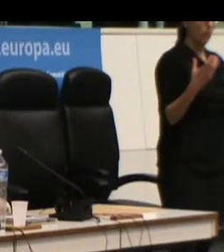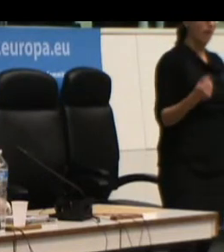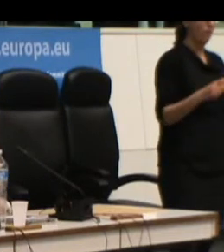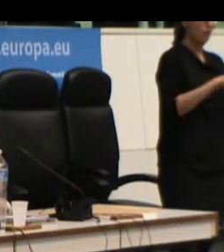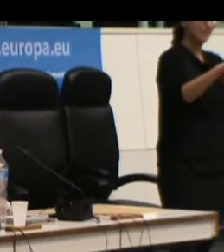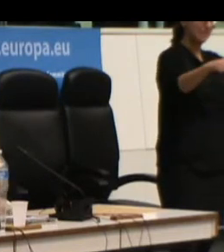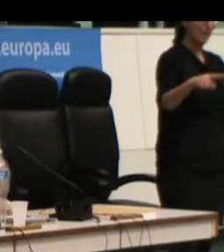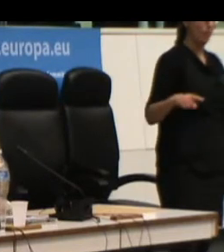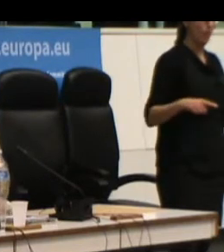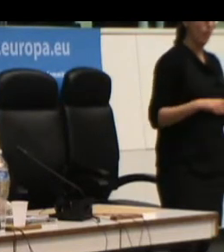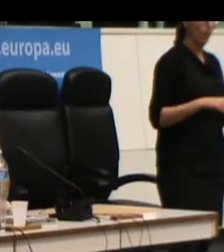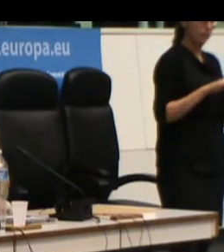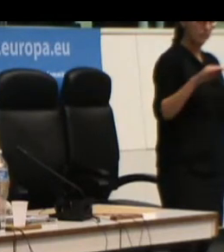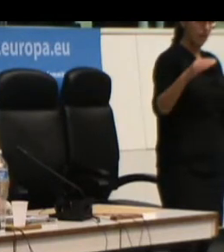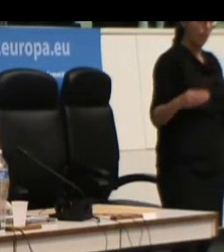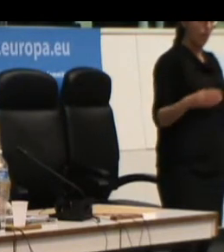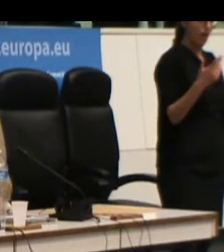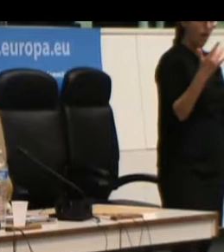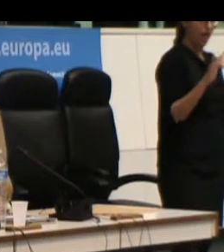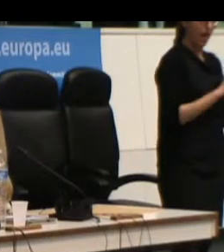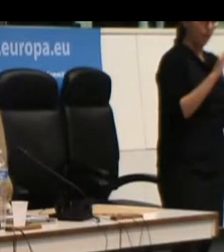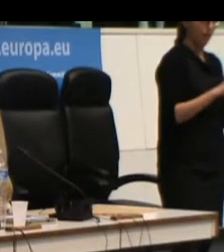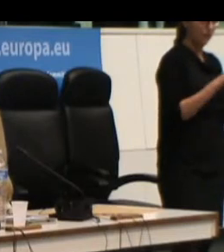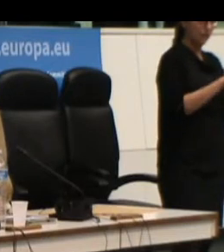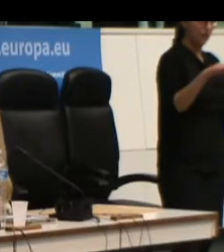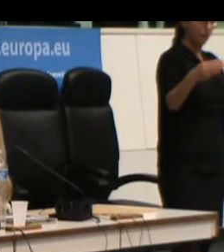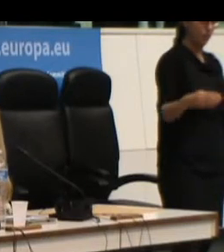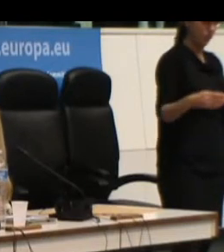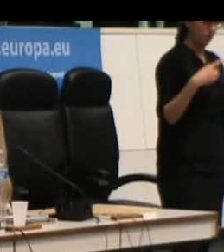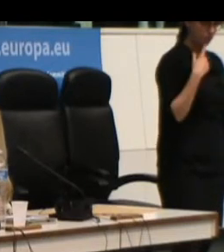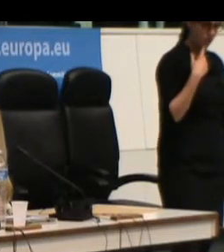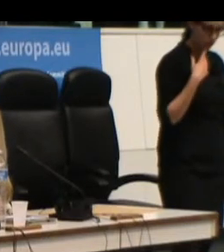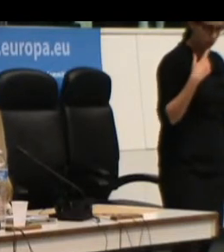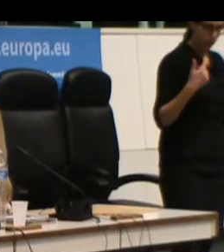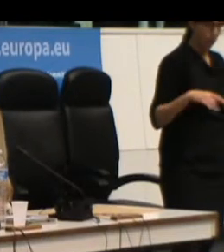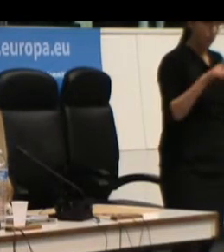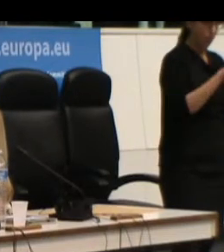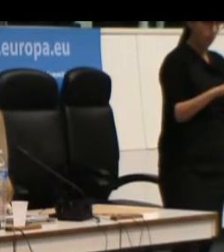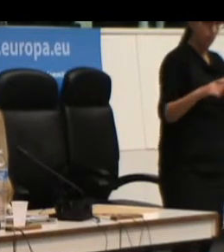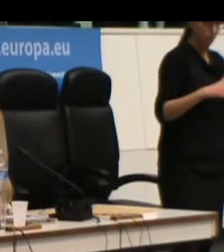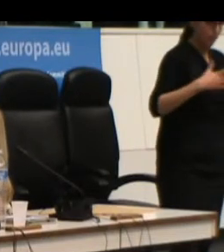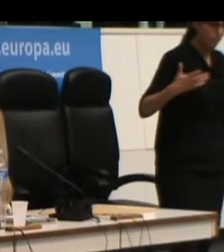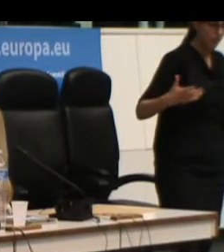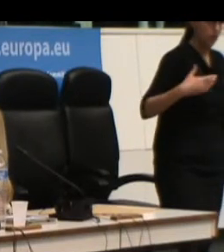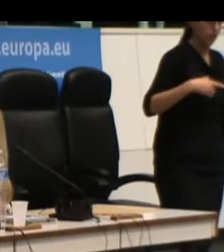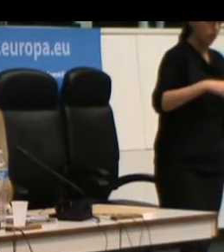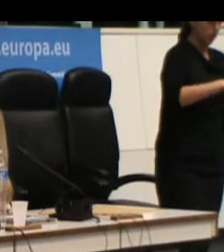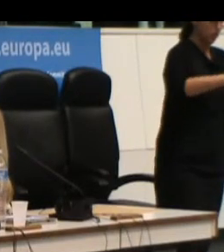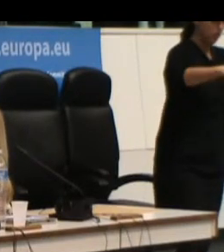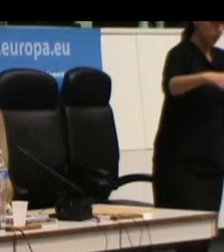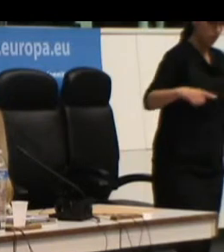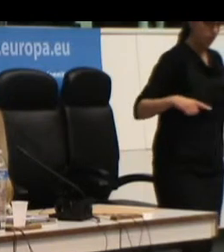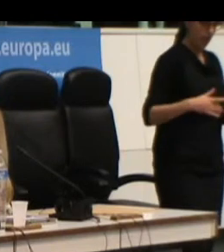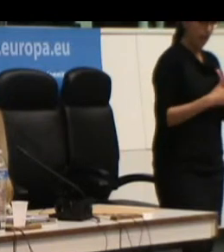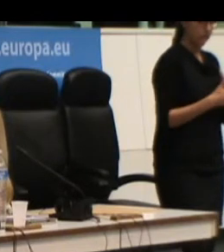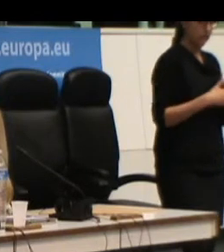is unbelievable fun and attracts all sorts of people because it's just such a, you know, large bit of IT